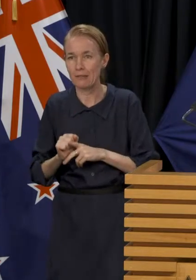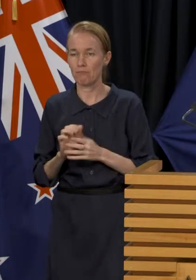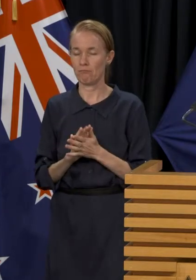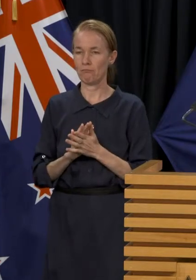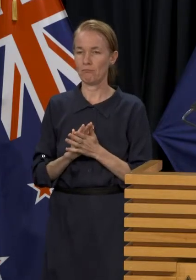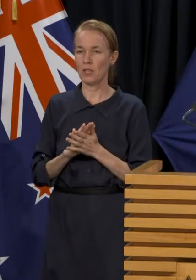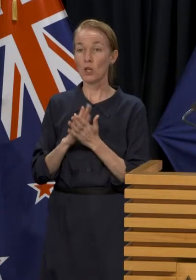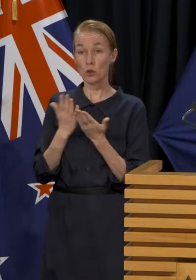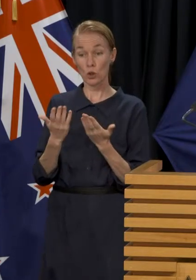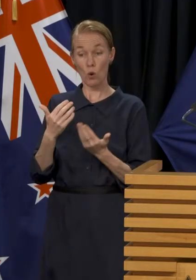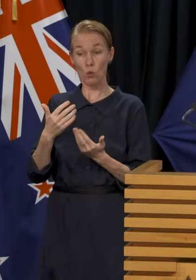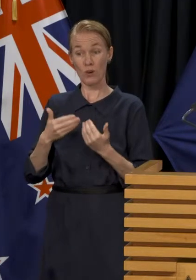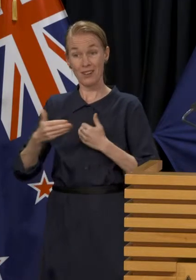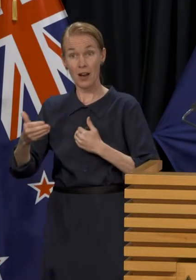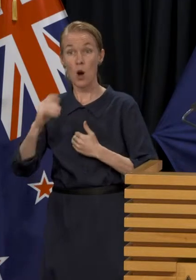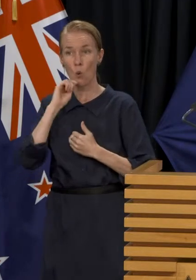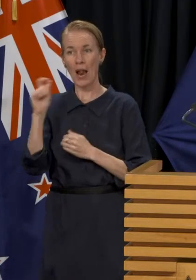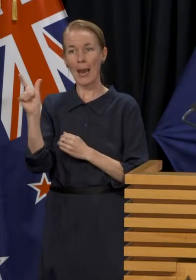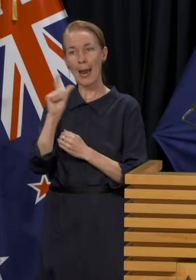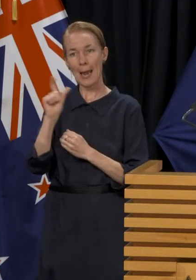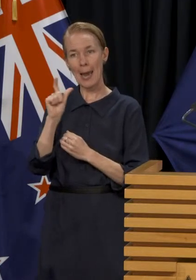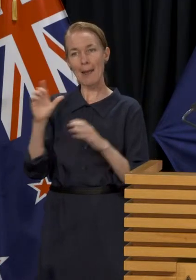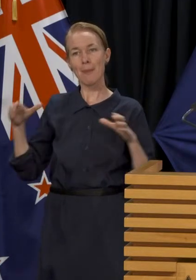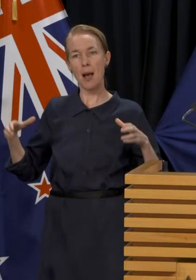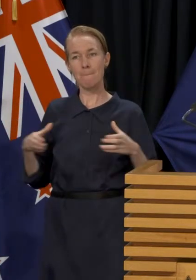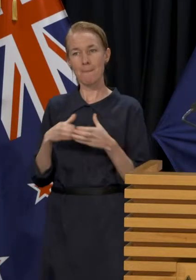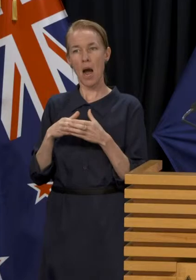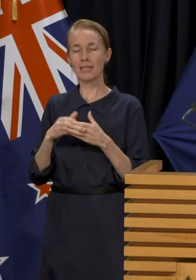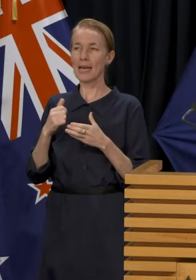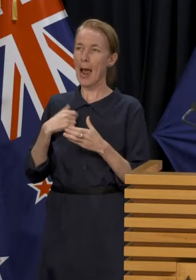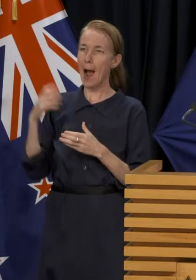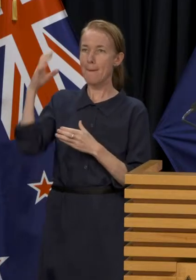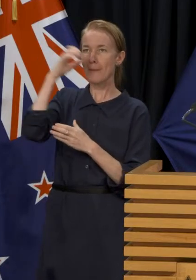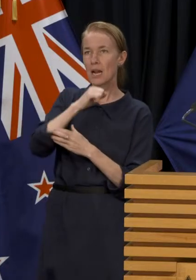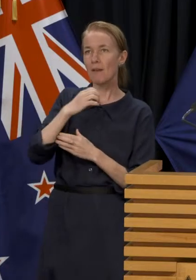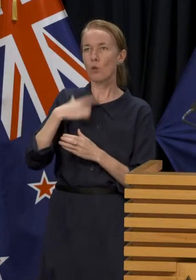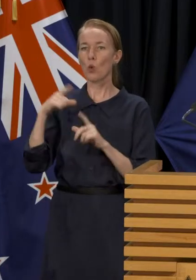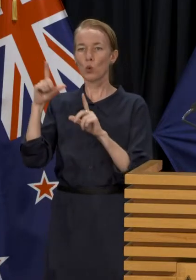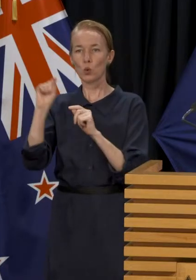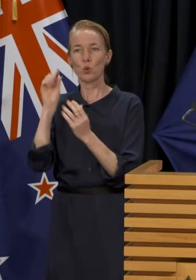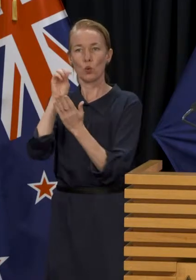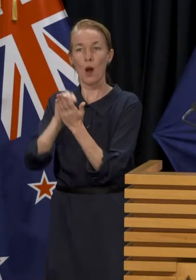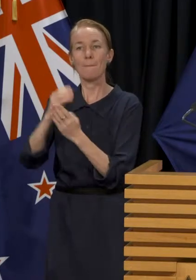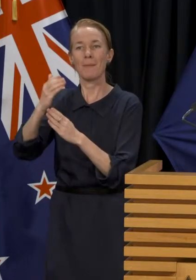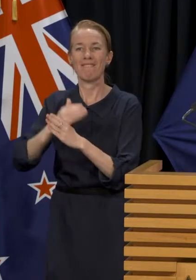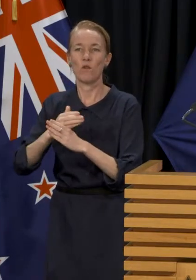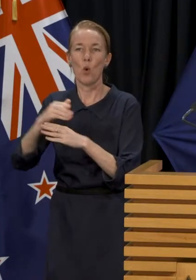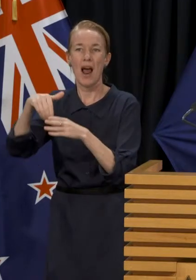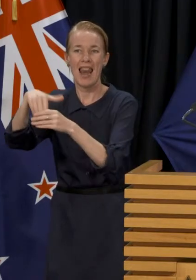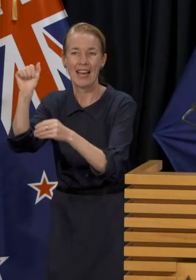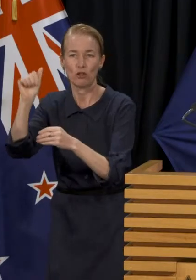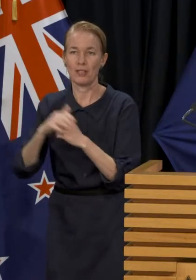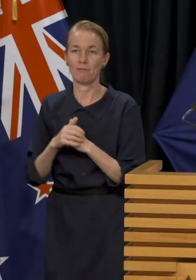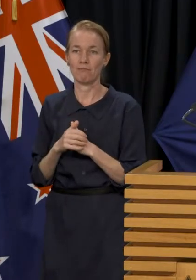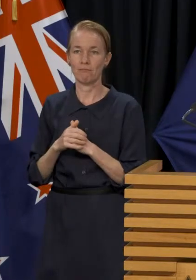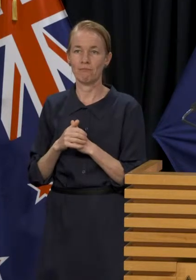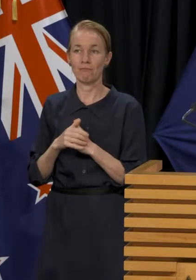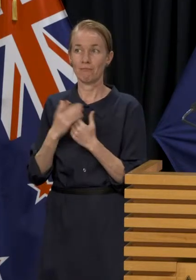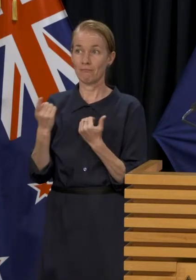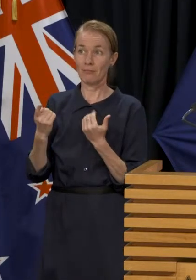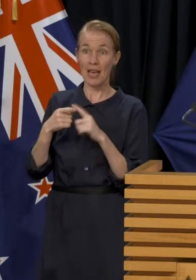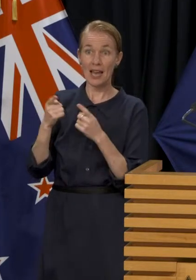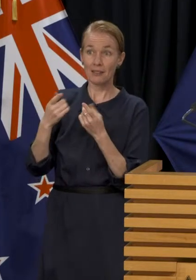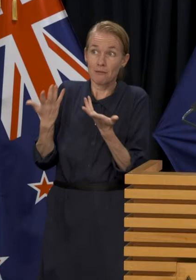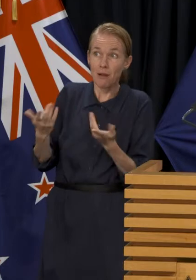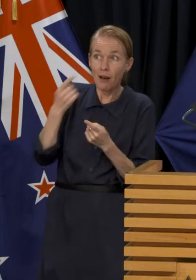out a Labour Party view before the election, and then exactly what happens, of course, depends on the makeup of the government. Sign off on the Labour Party